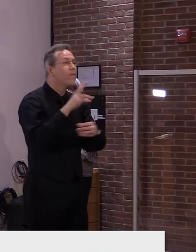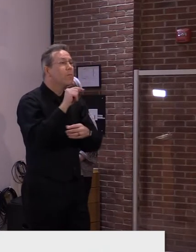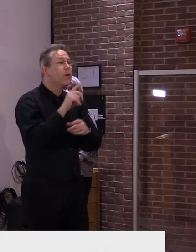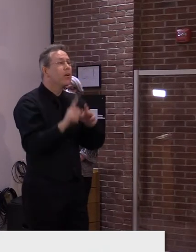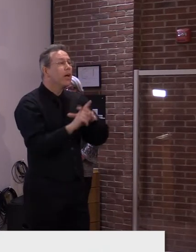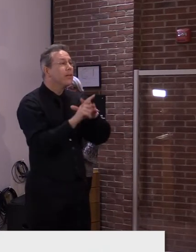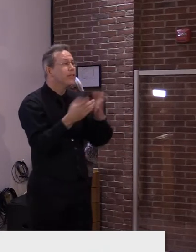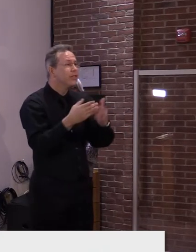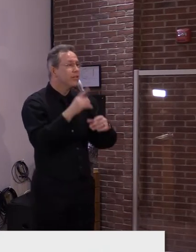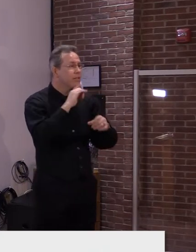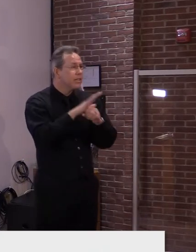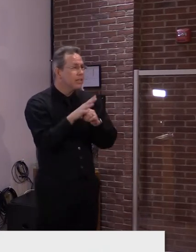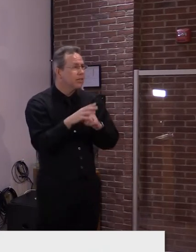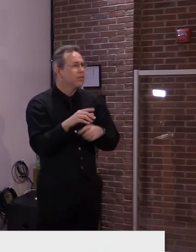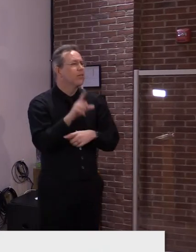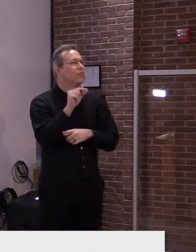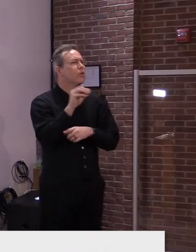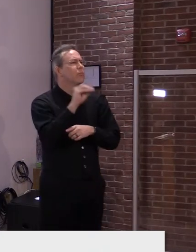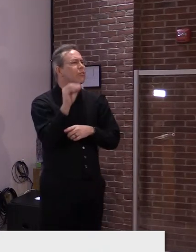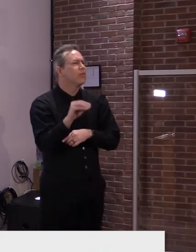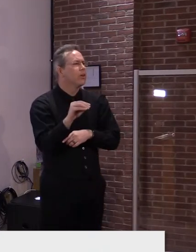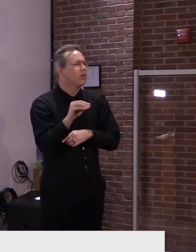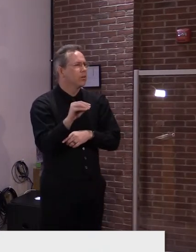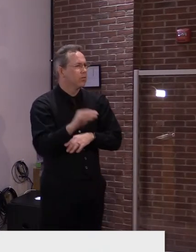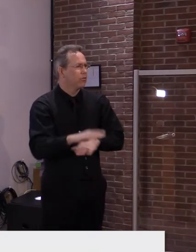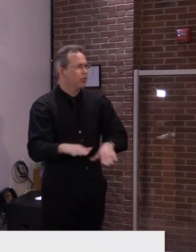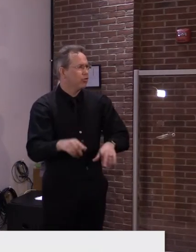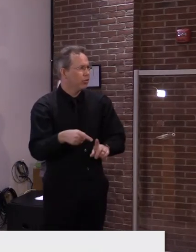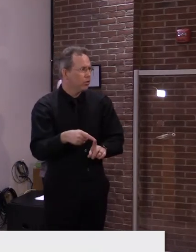look, and a child means under age 20,